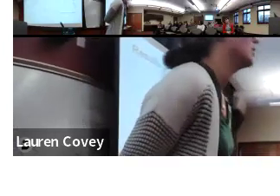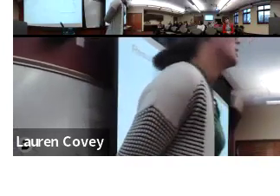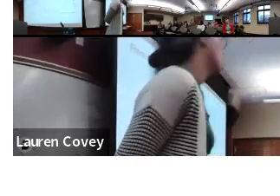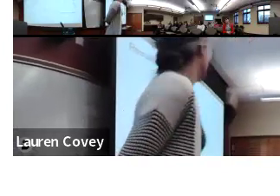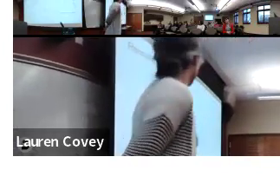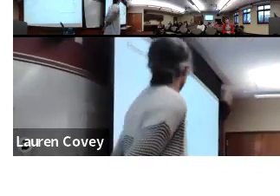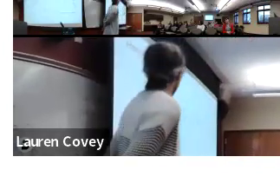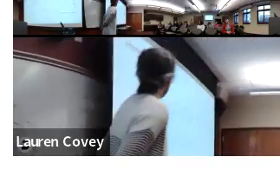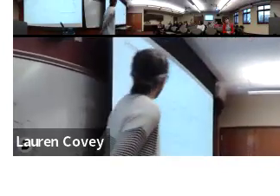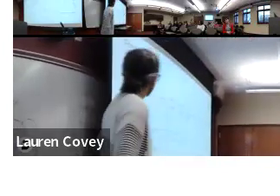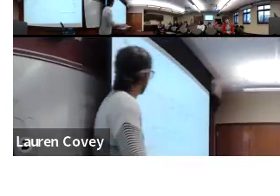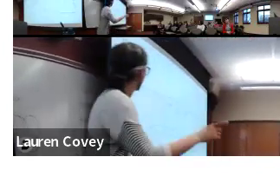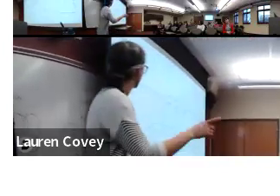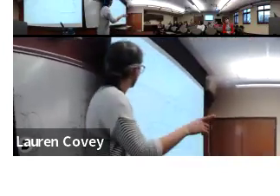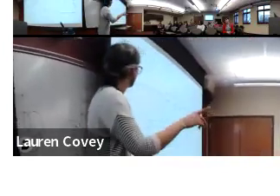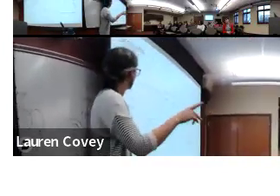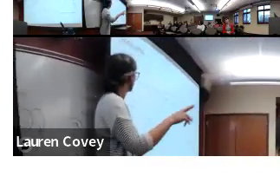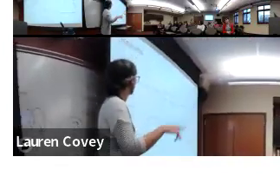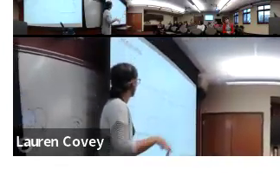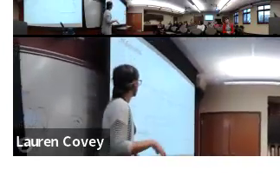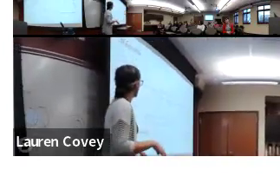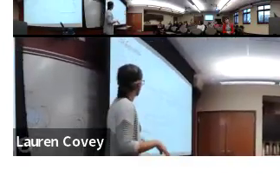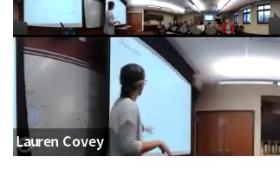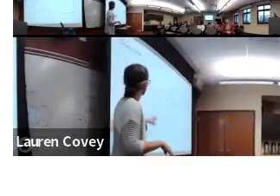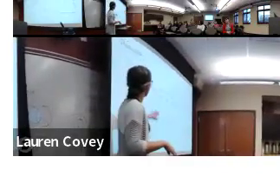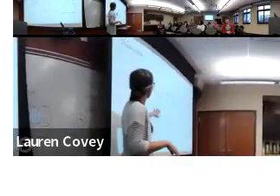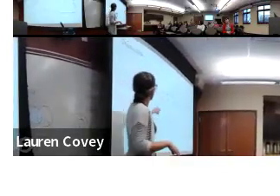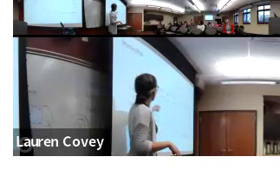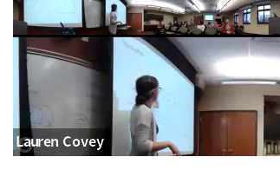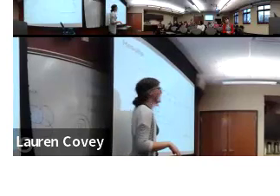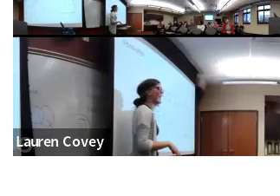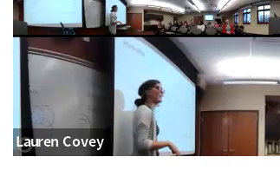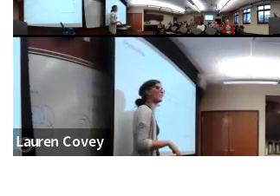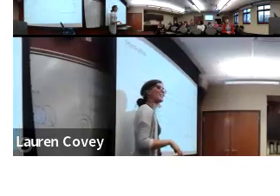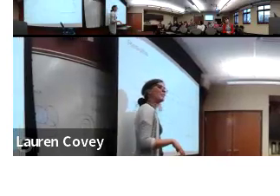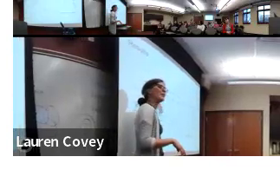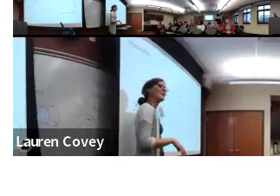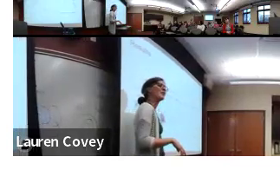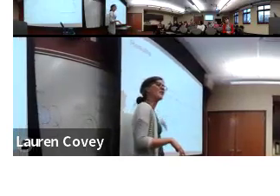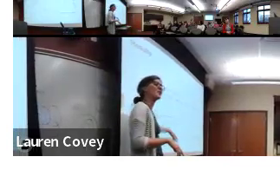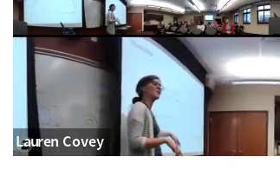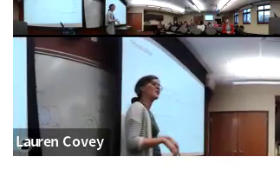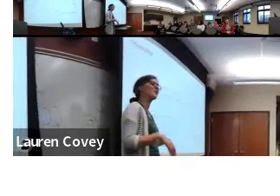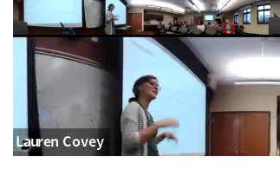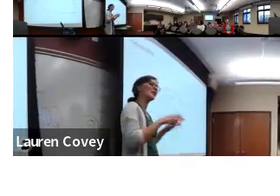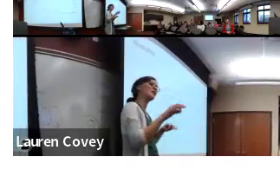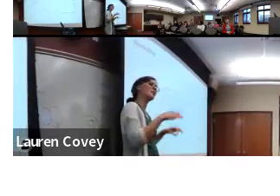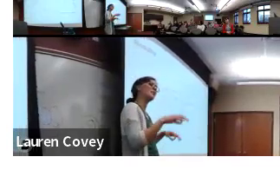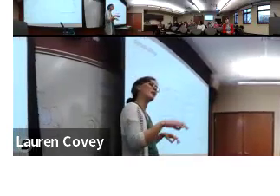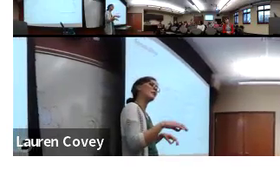know. But I wanted to mention that your first point, which was that many of the scientists